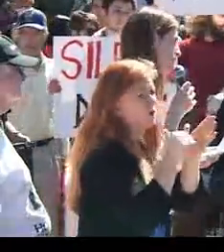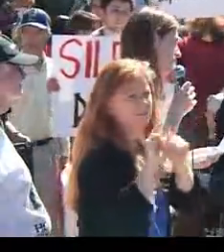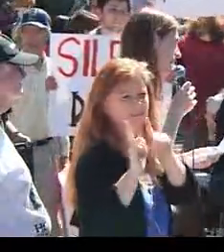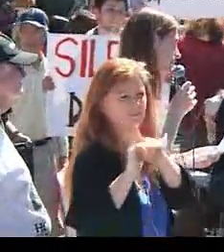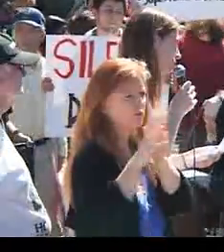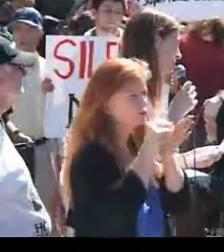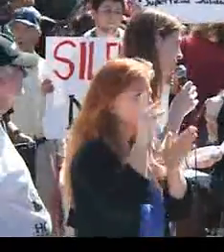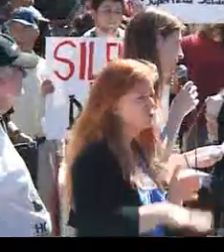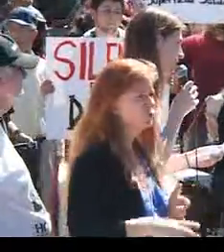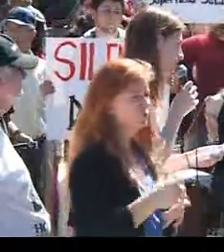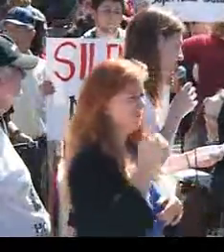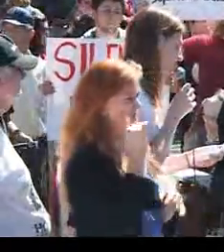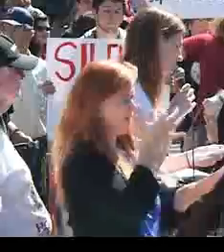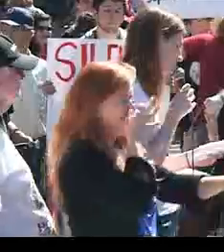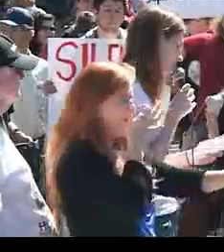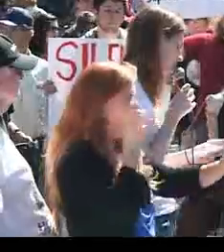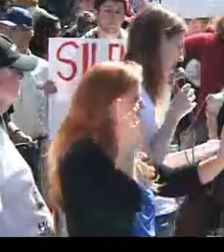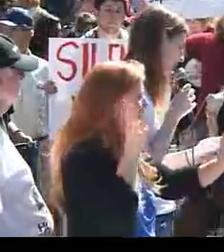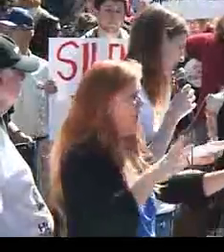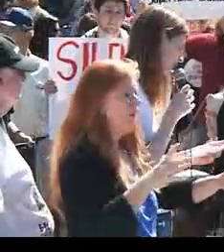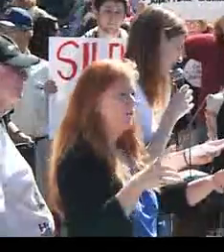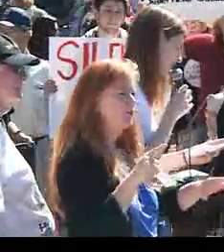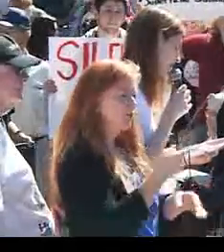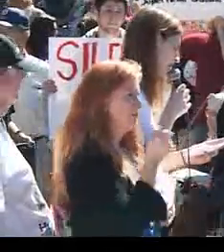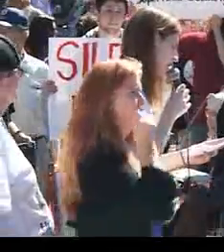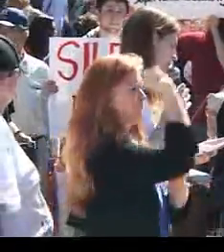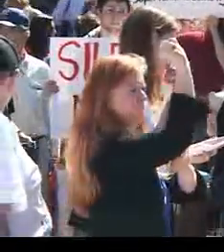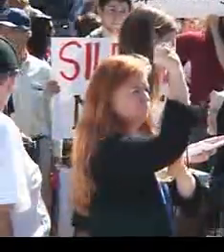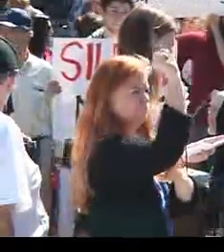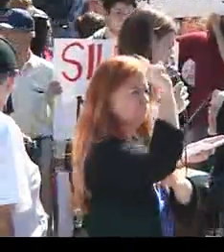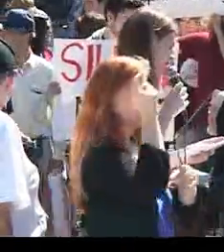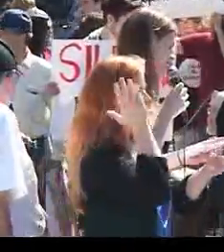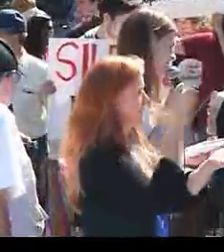shut down California Hall.